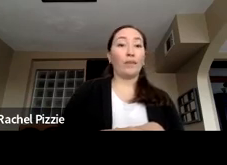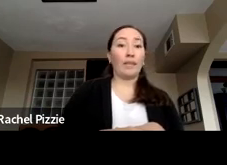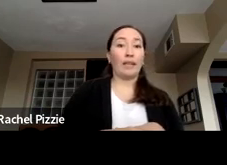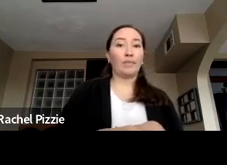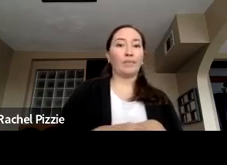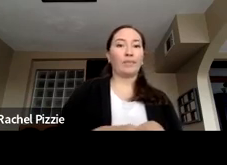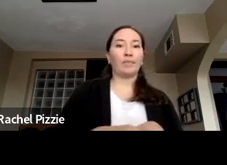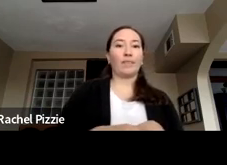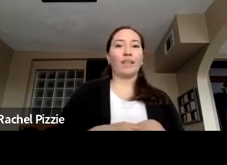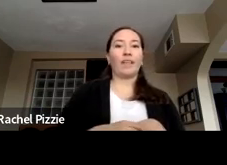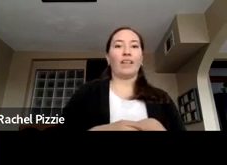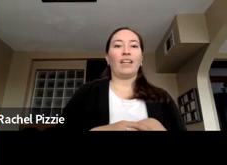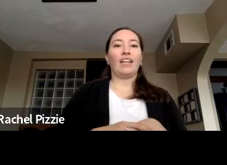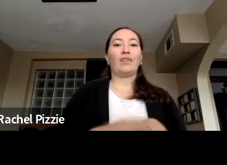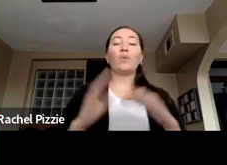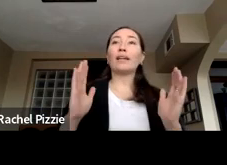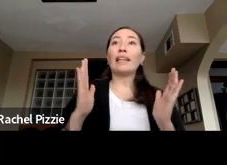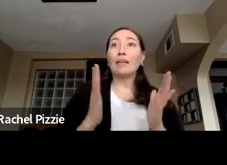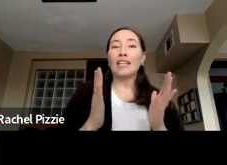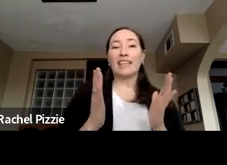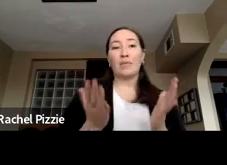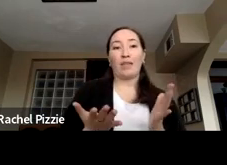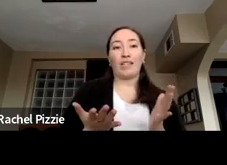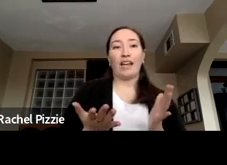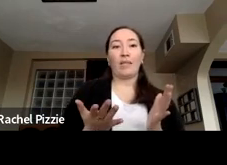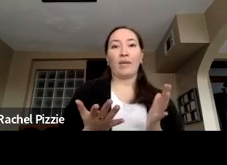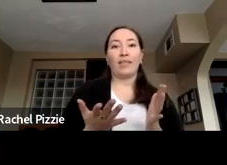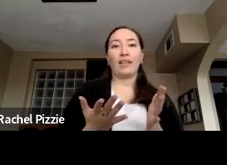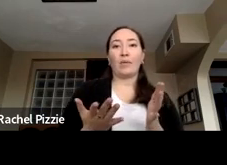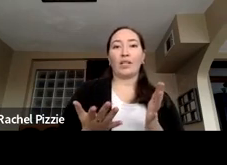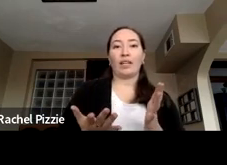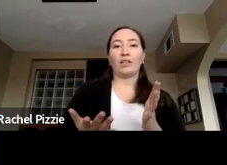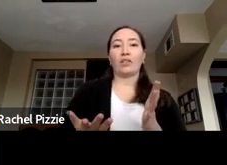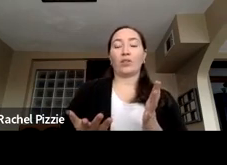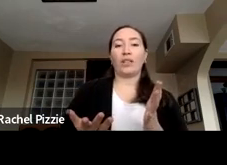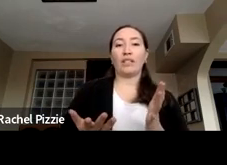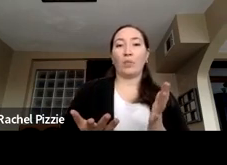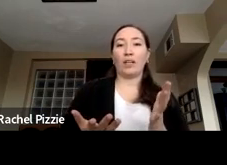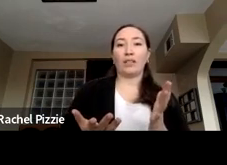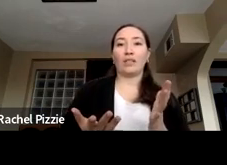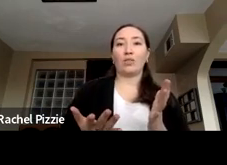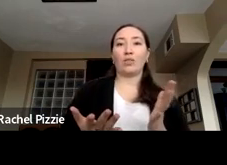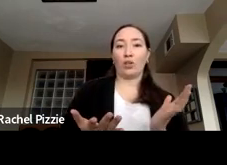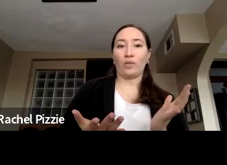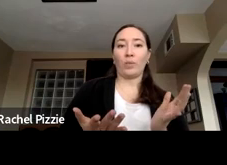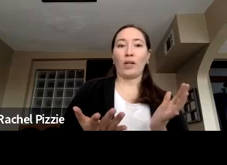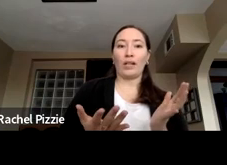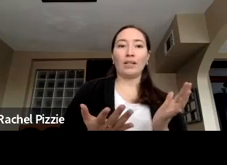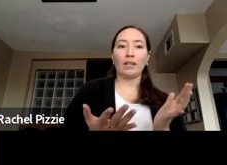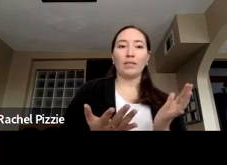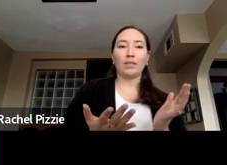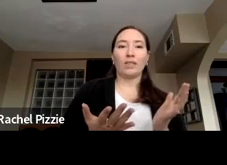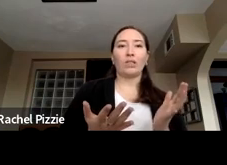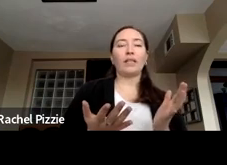On the flip side, if you want to limit the amount of time that a particular screen displays to your